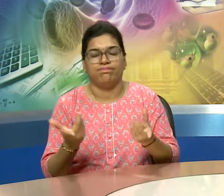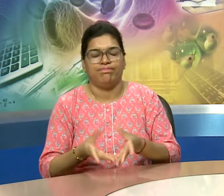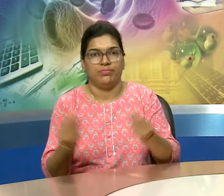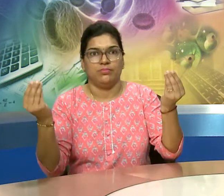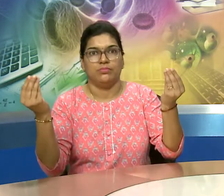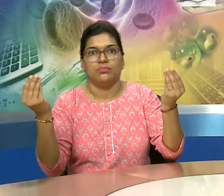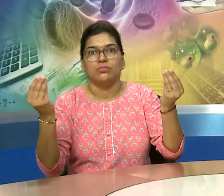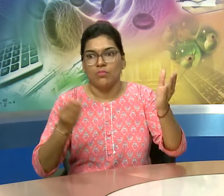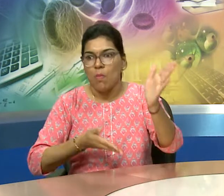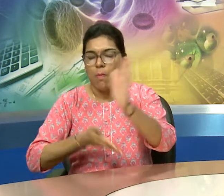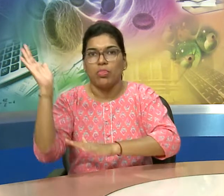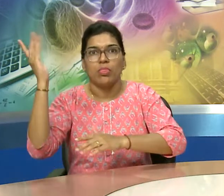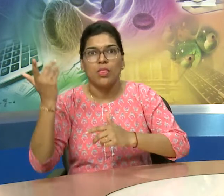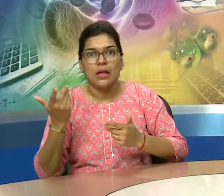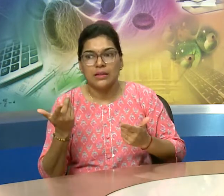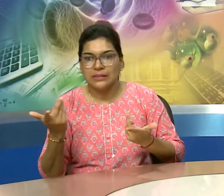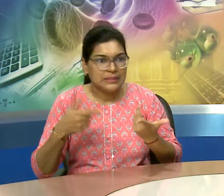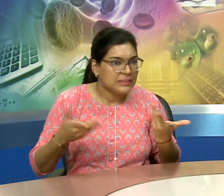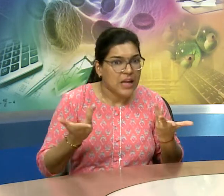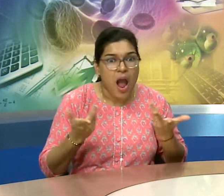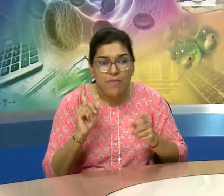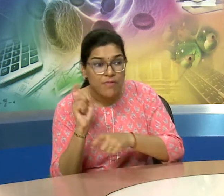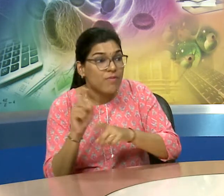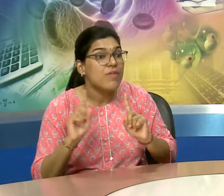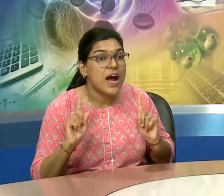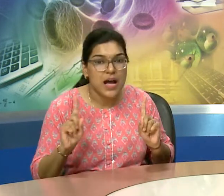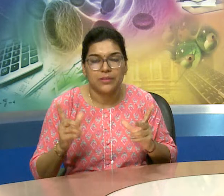But the scorpion had disappeared.